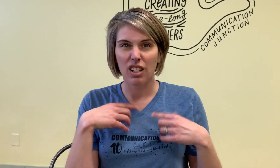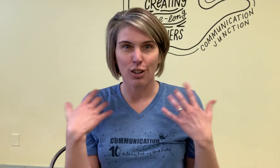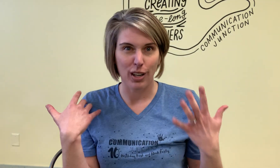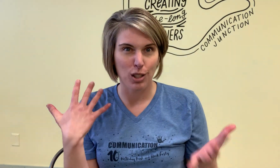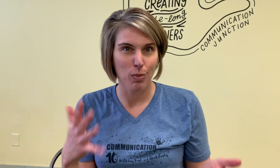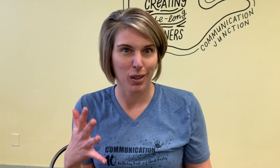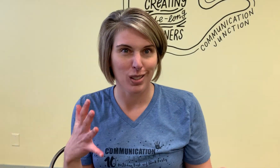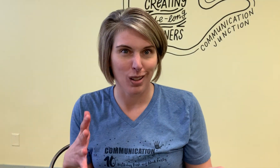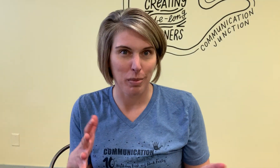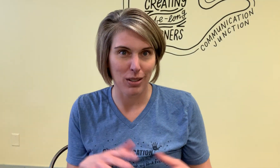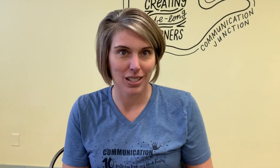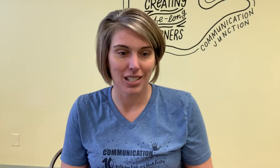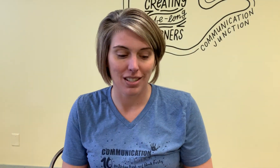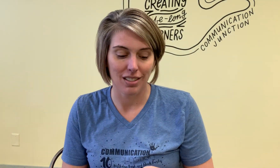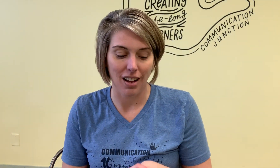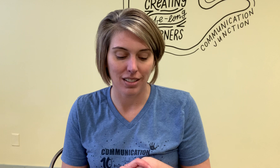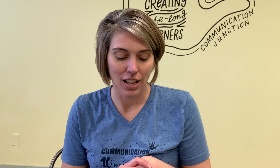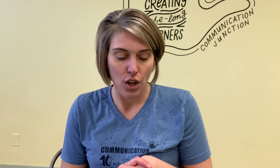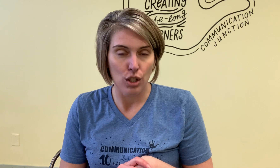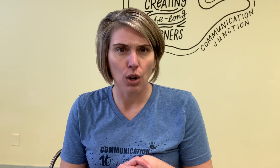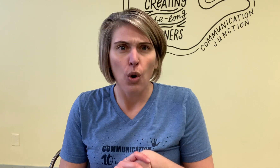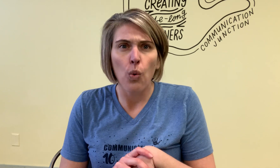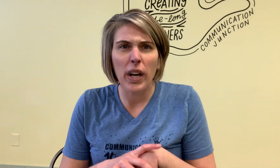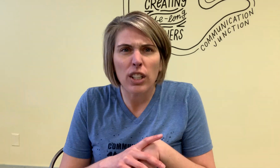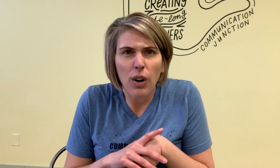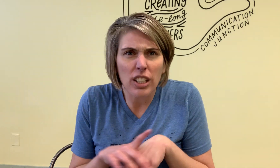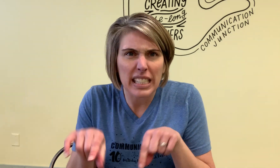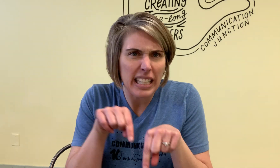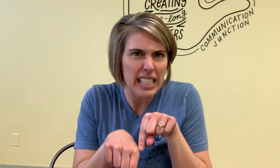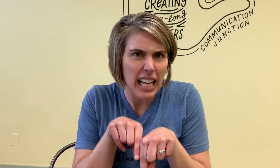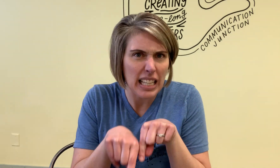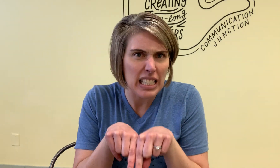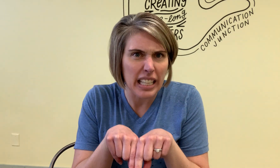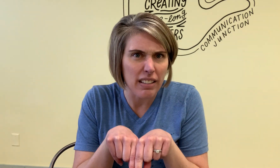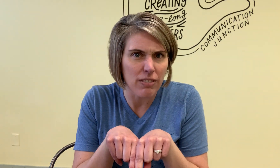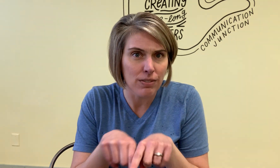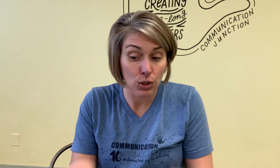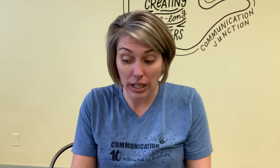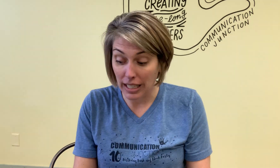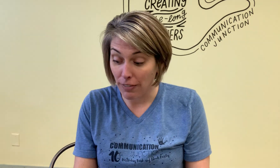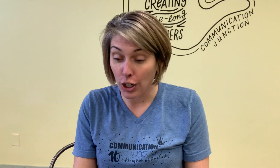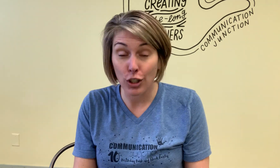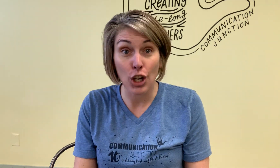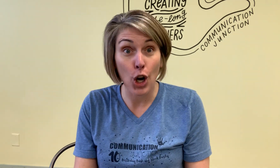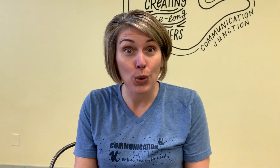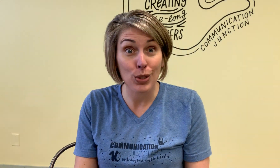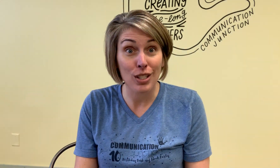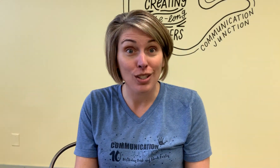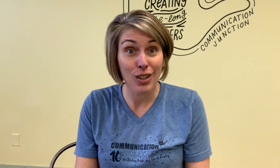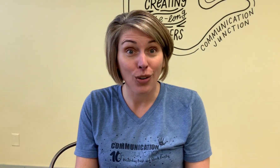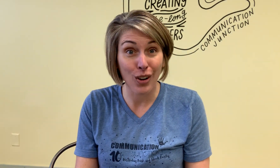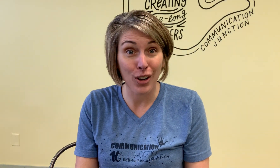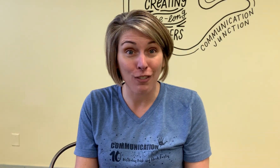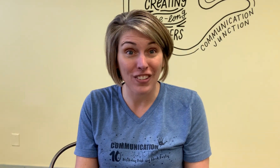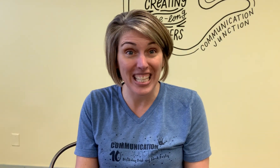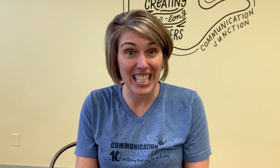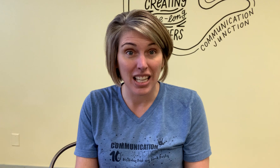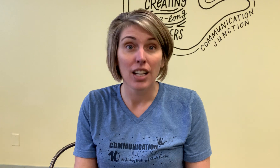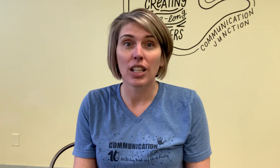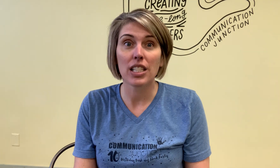our next book is all about stinky socks. So where do our stinky socks live? Do they live on our toes or on our feet? Let's say